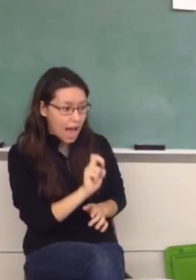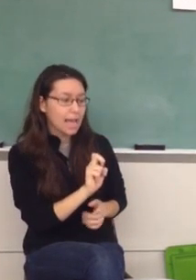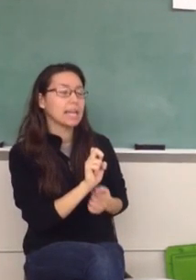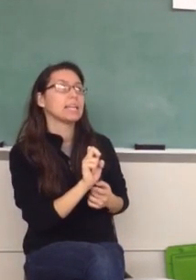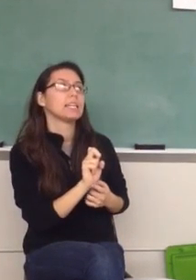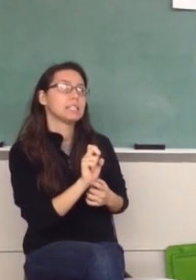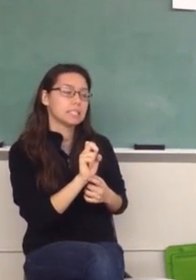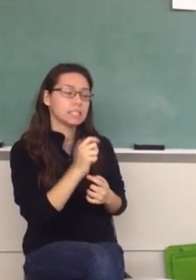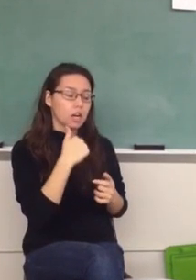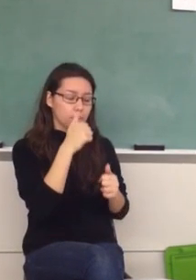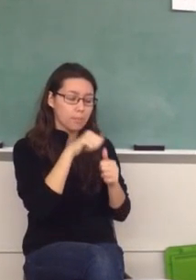batteries, like lithium.